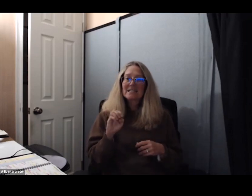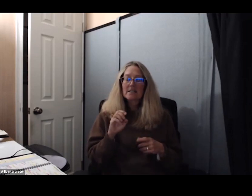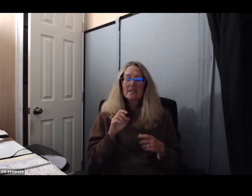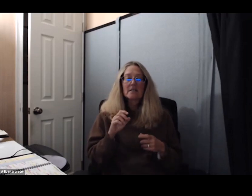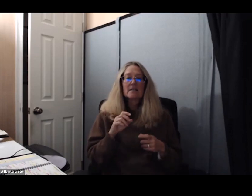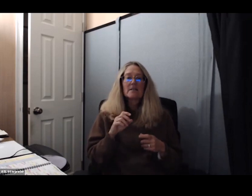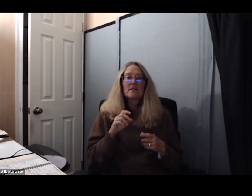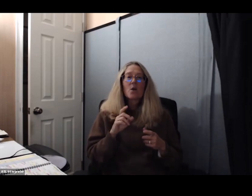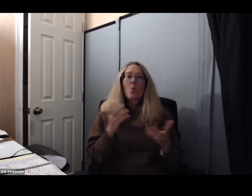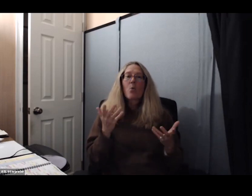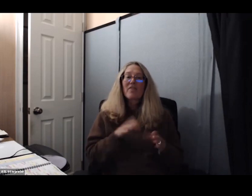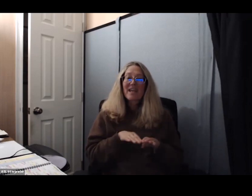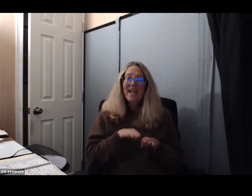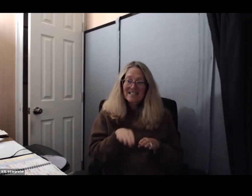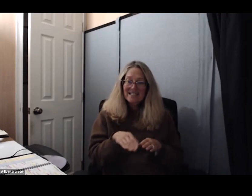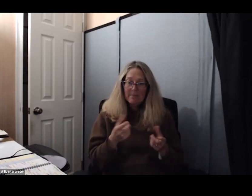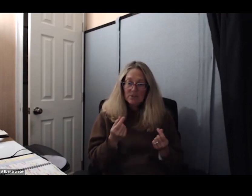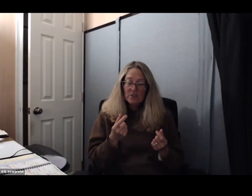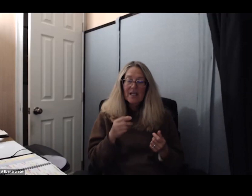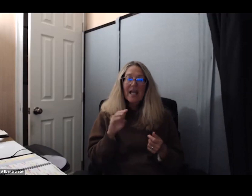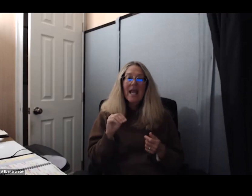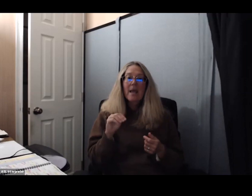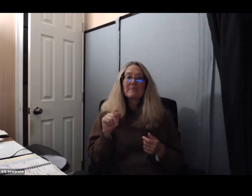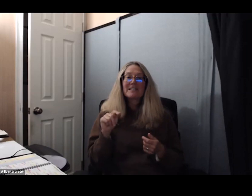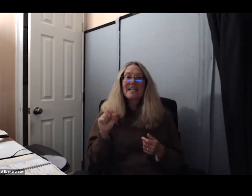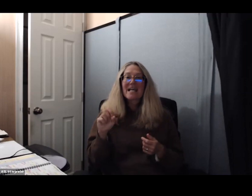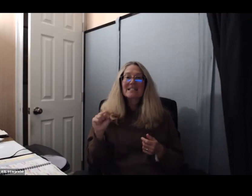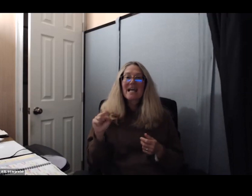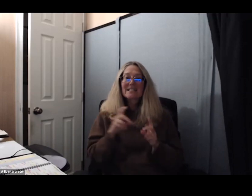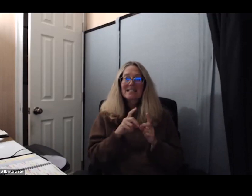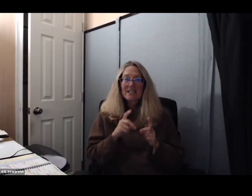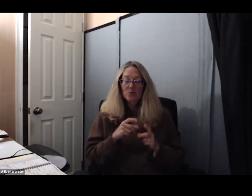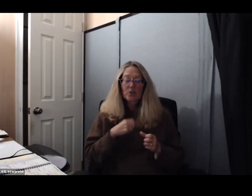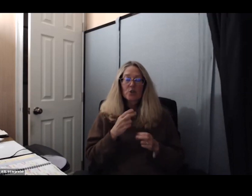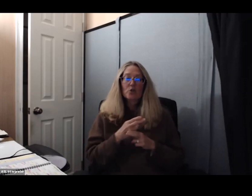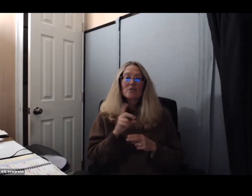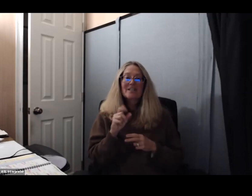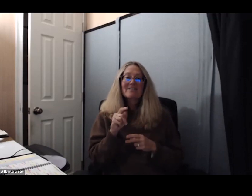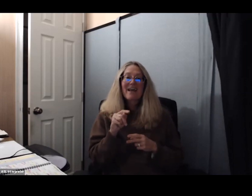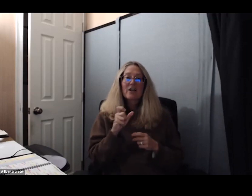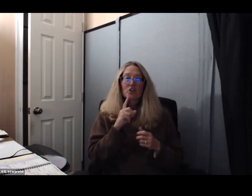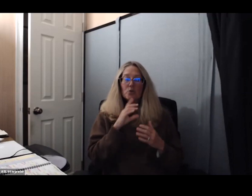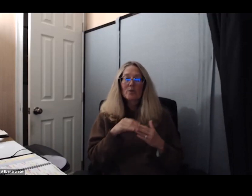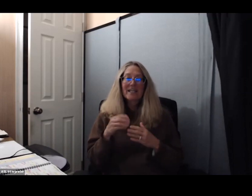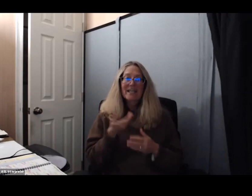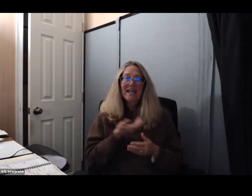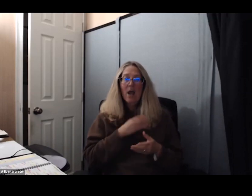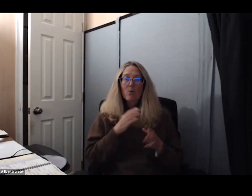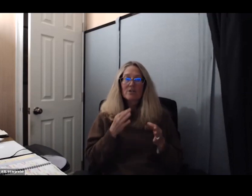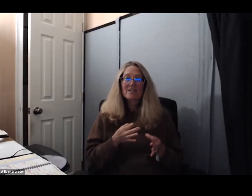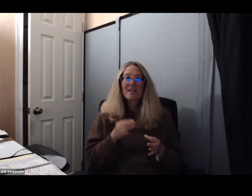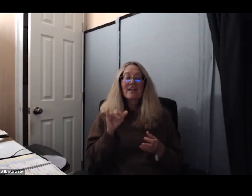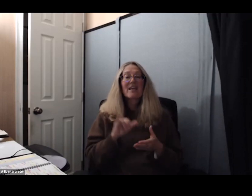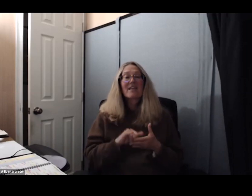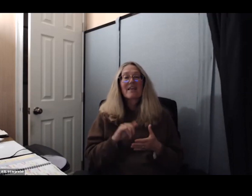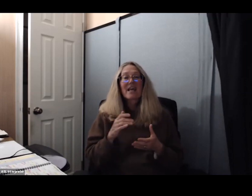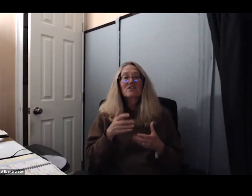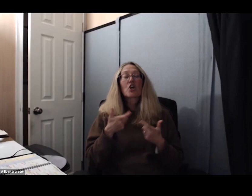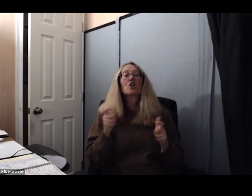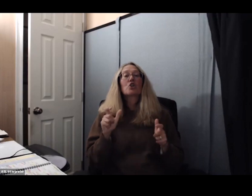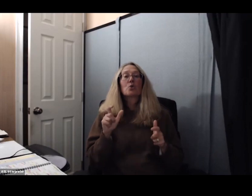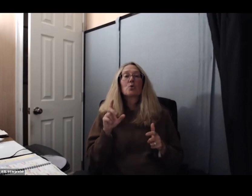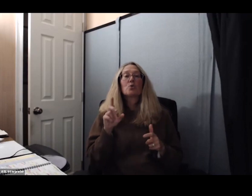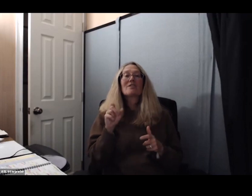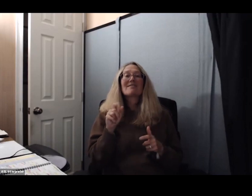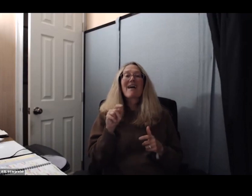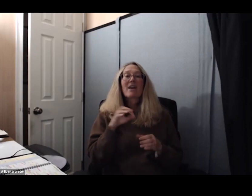next steps are. As you know, as an MTSS district, we are using data to guide our decisions, and that is a huge data pool that we're waiting to